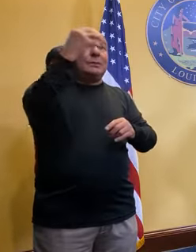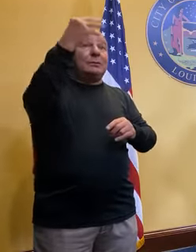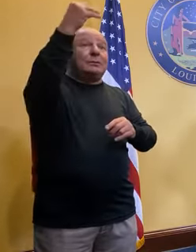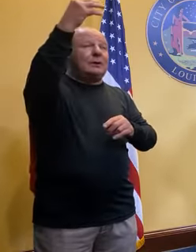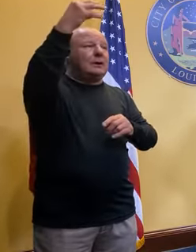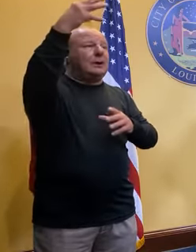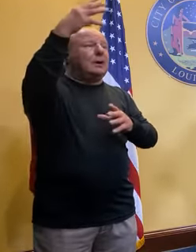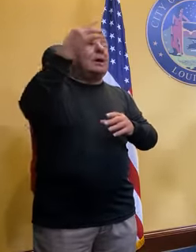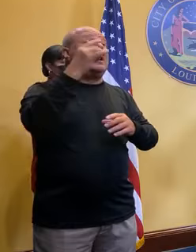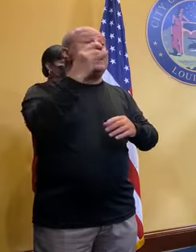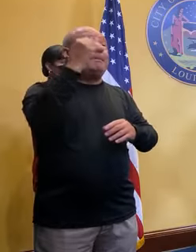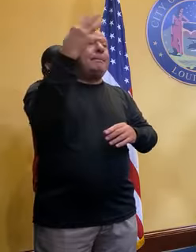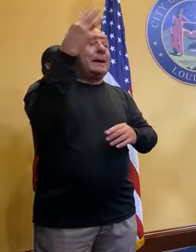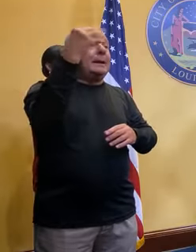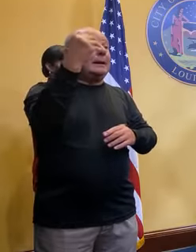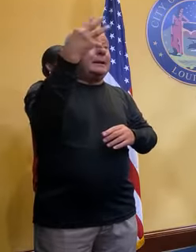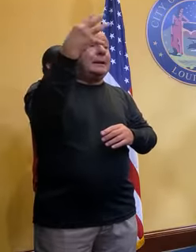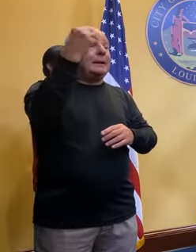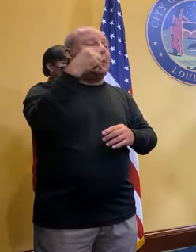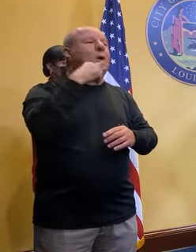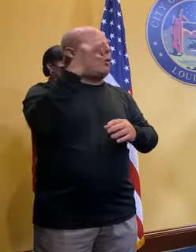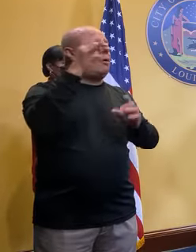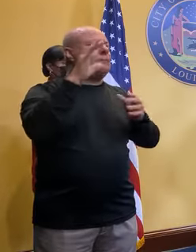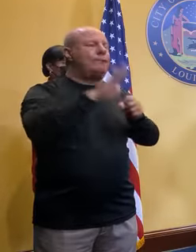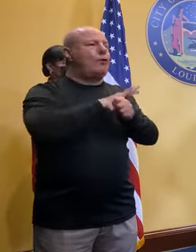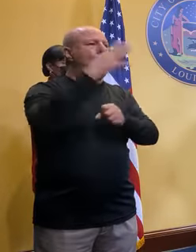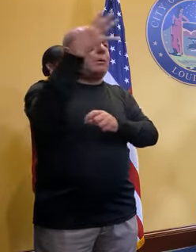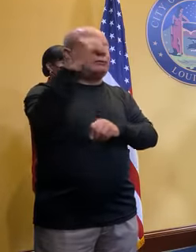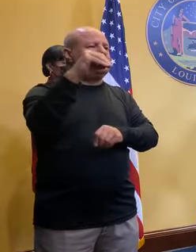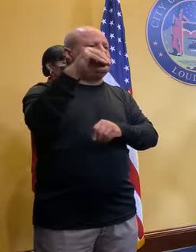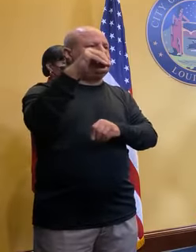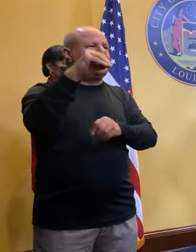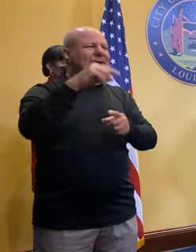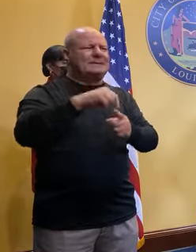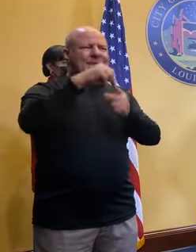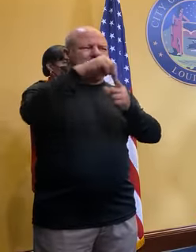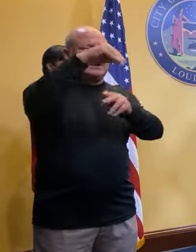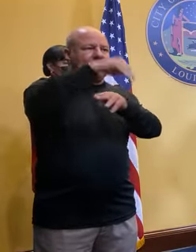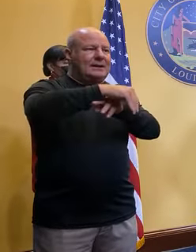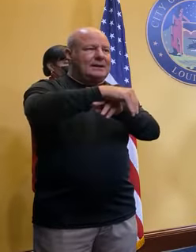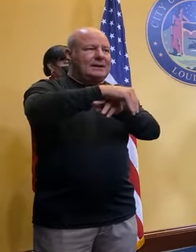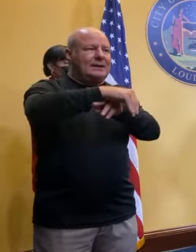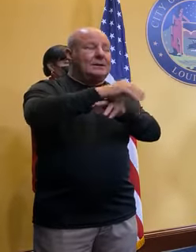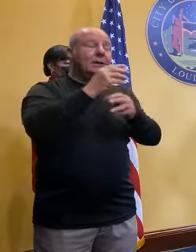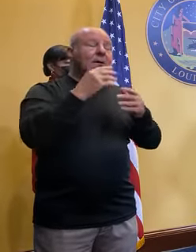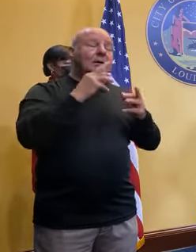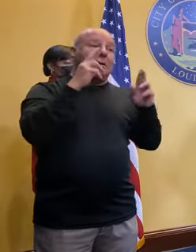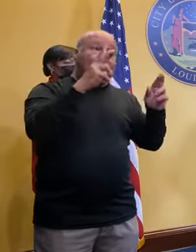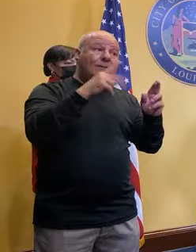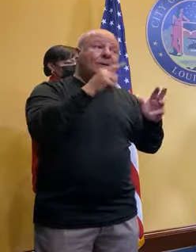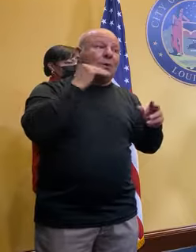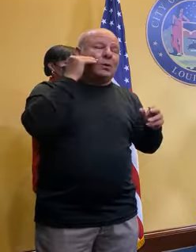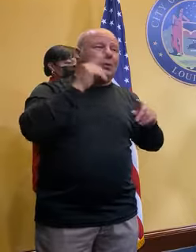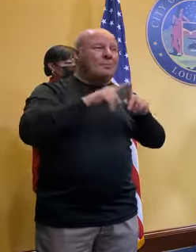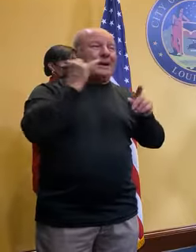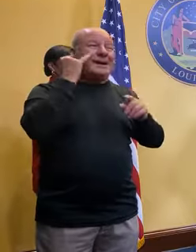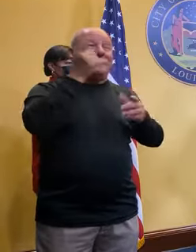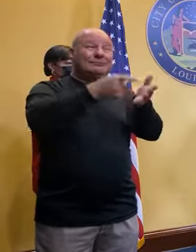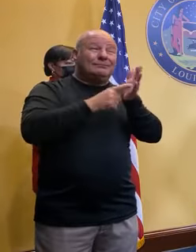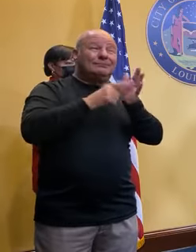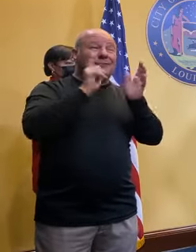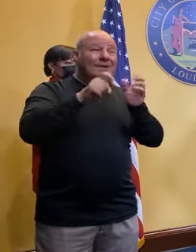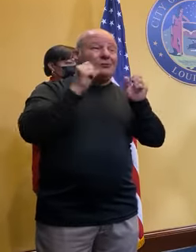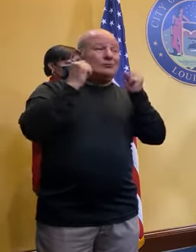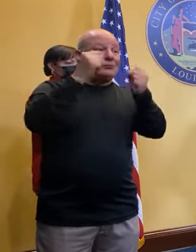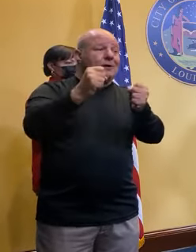is either blinking or is off, particularly at night, ideally you're at home, but if you have to drive somewhere, it is a